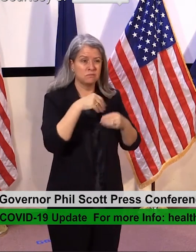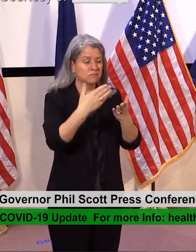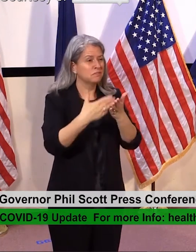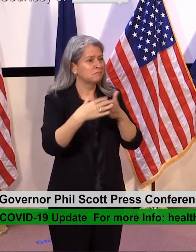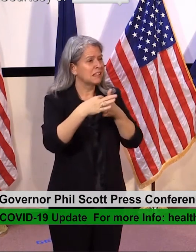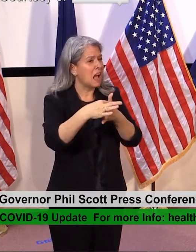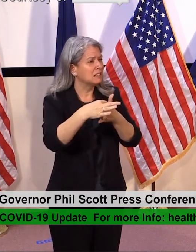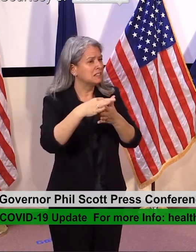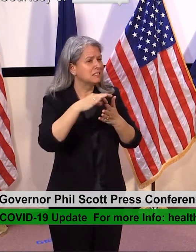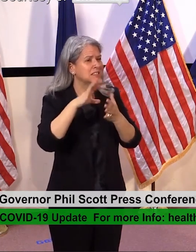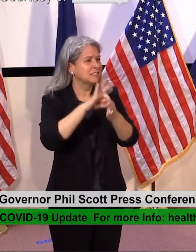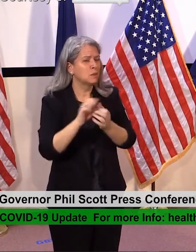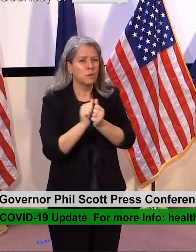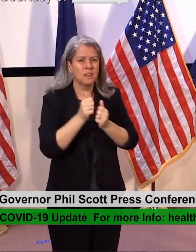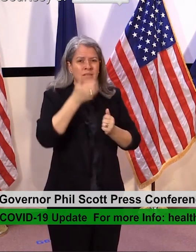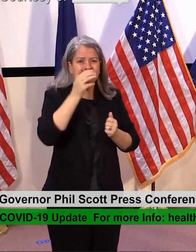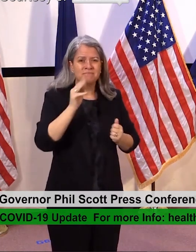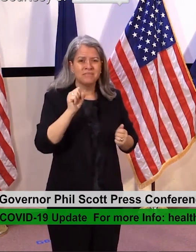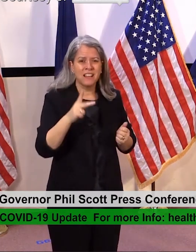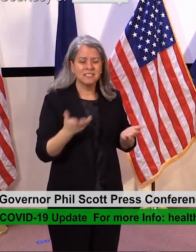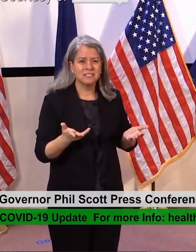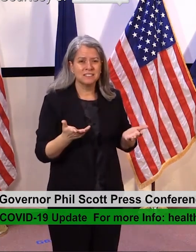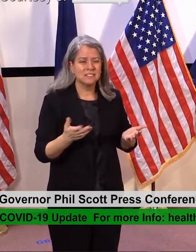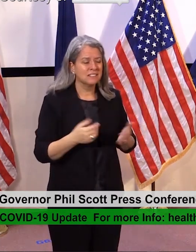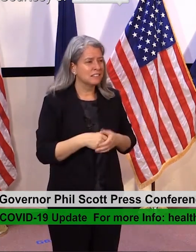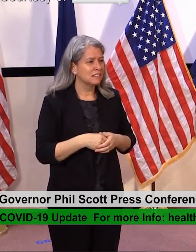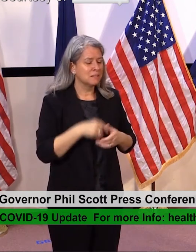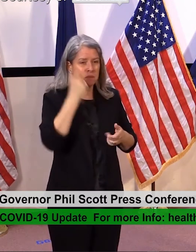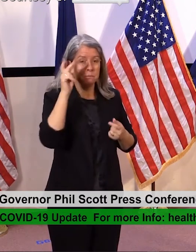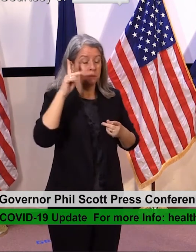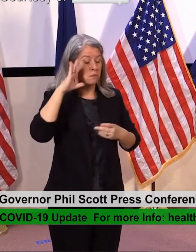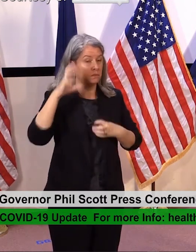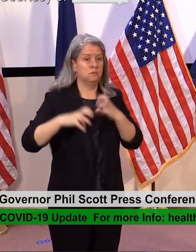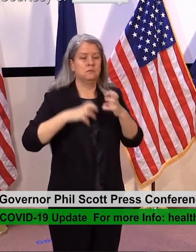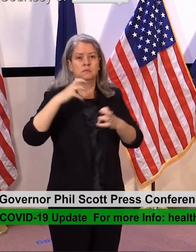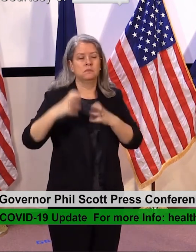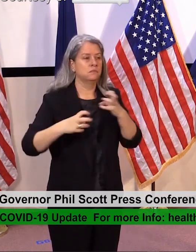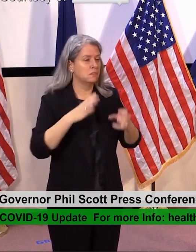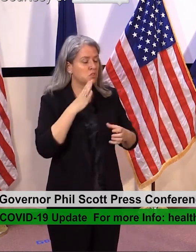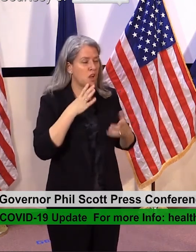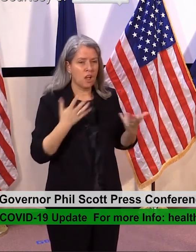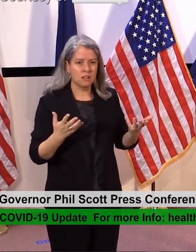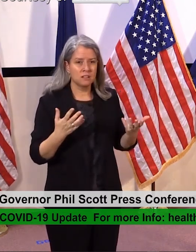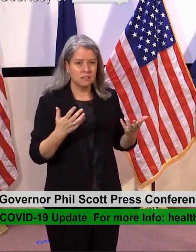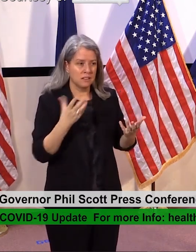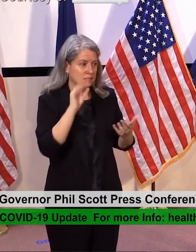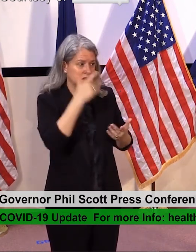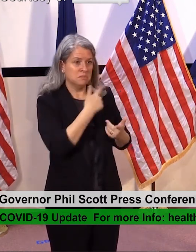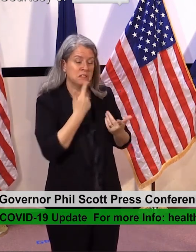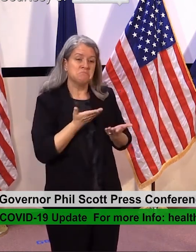for Vermonters about masks? Again, given the fact that Right. I'll let. It's not happening